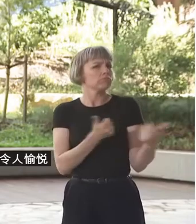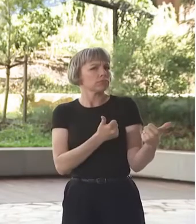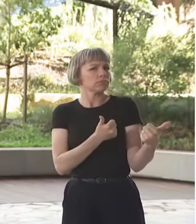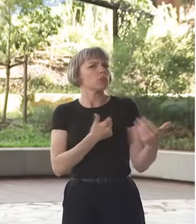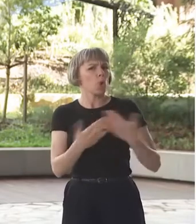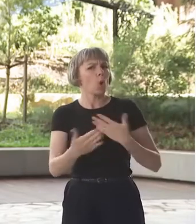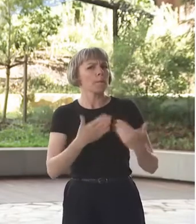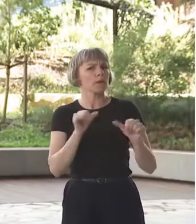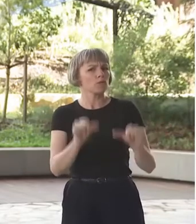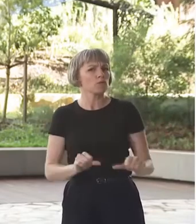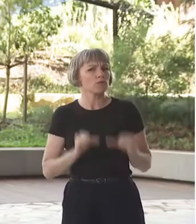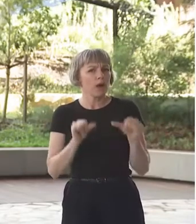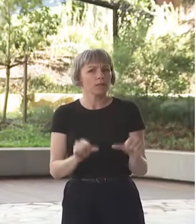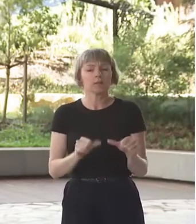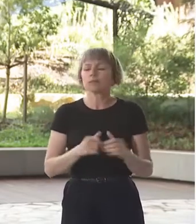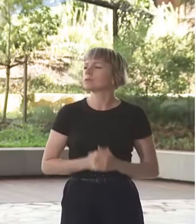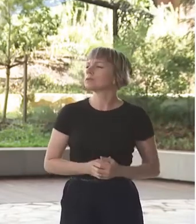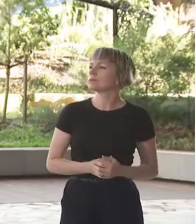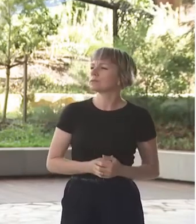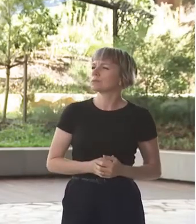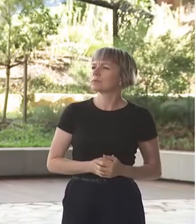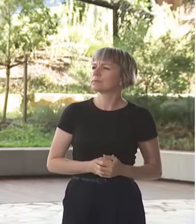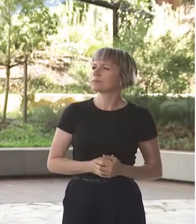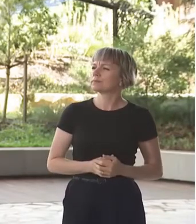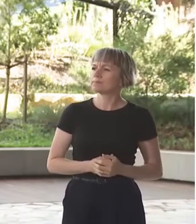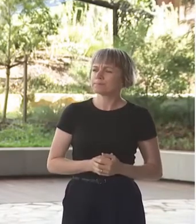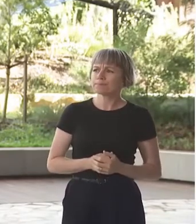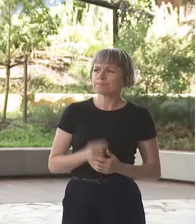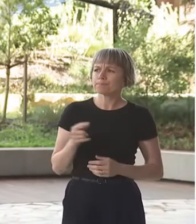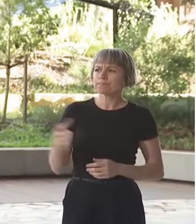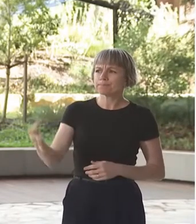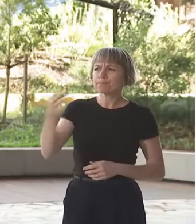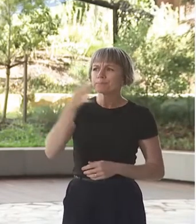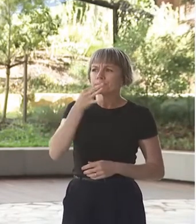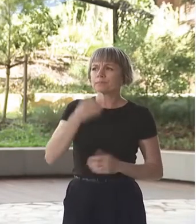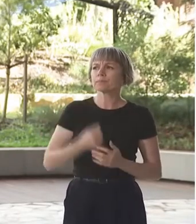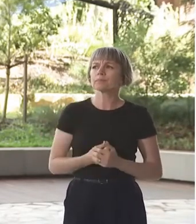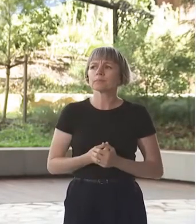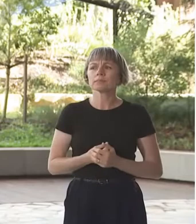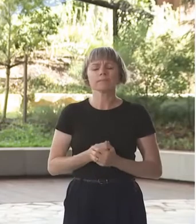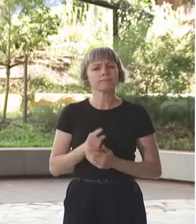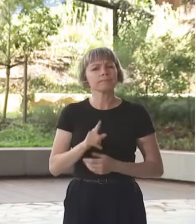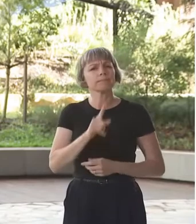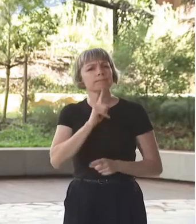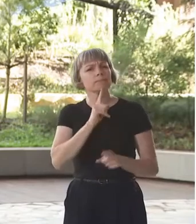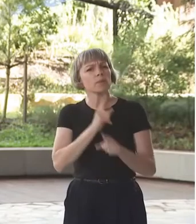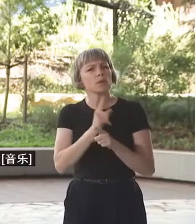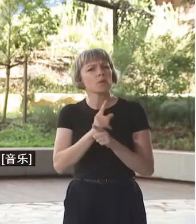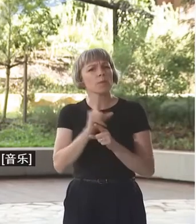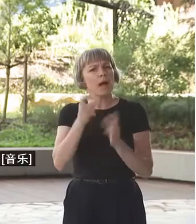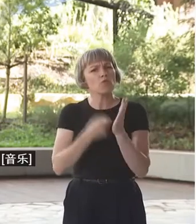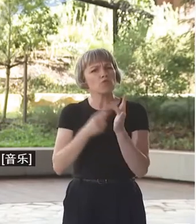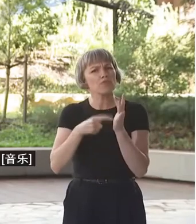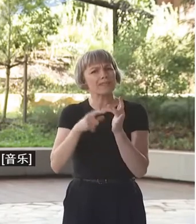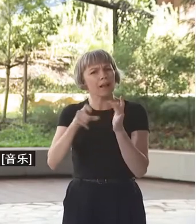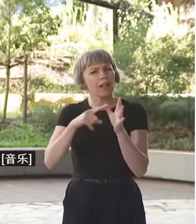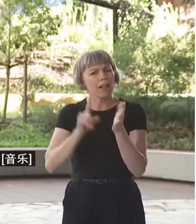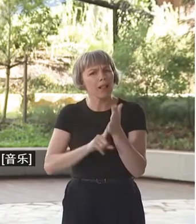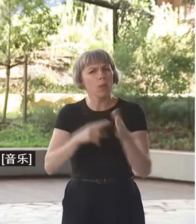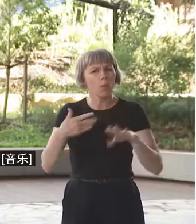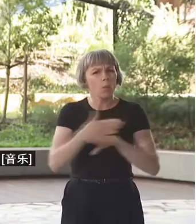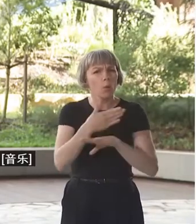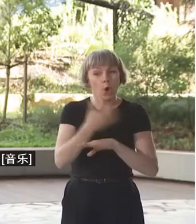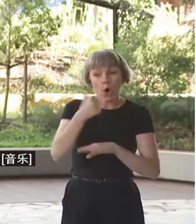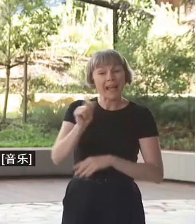teachers who are close contacts returning to work early if they have no symptoms and return a negative rapid test? Sorry, say that again. Do you endorse teachers who are